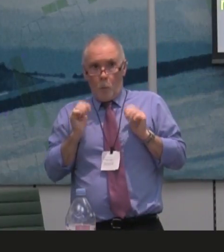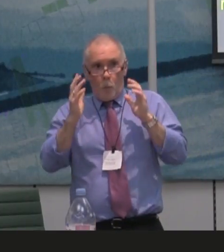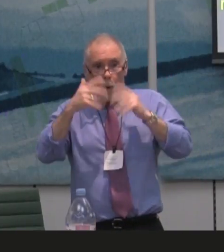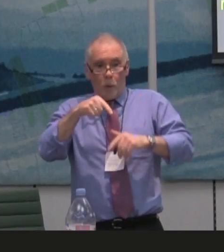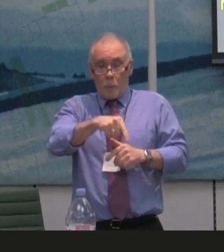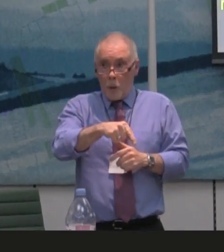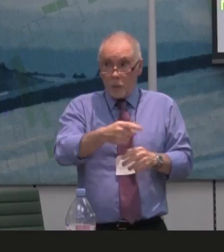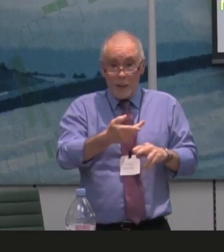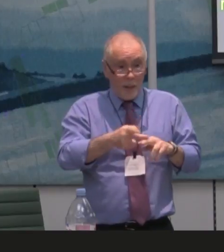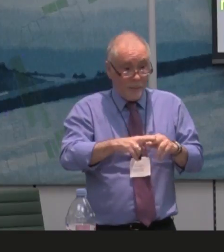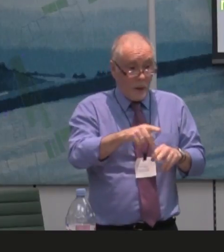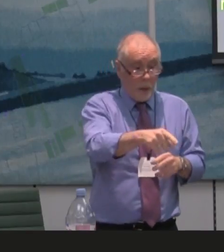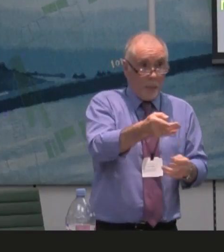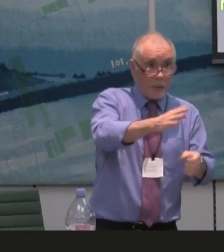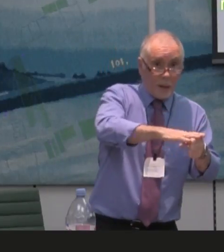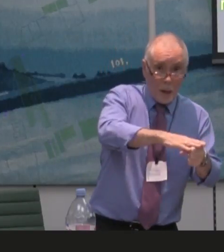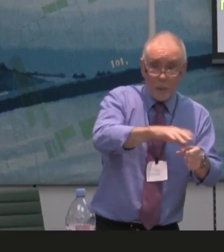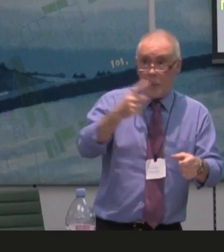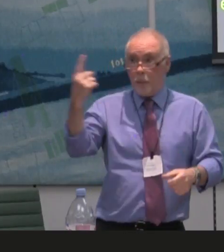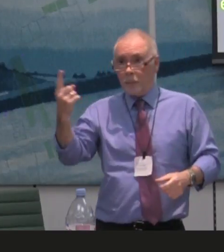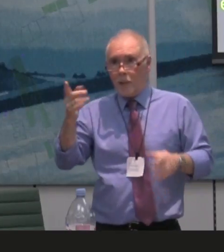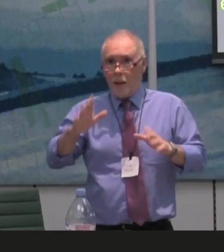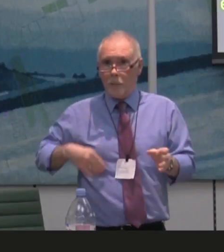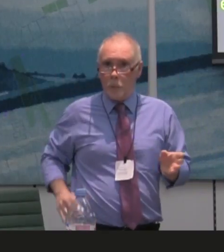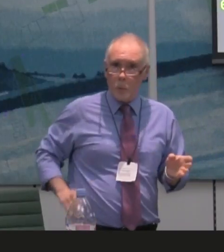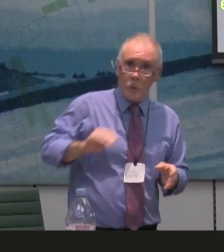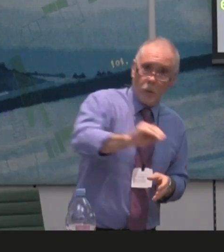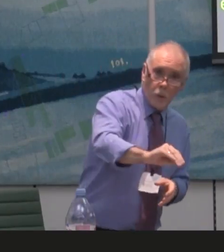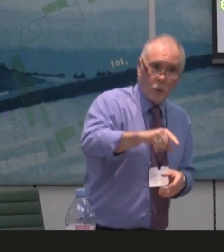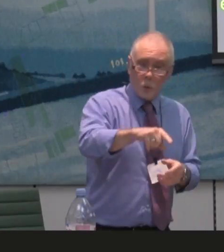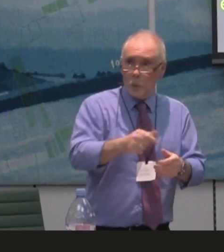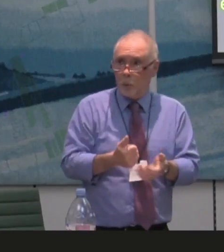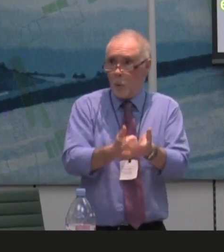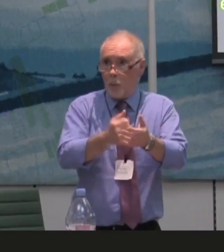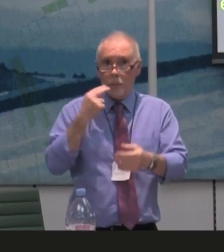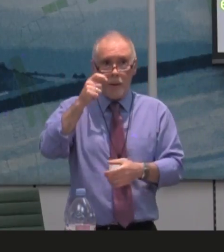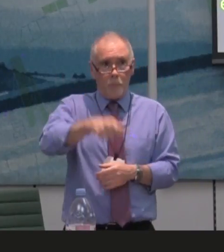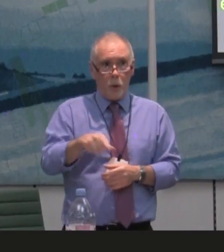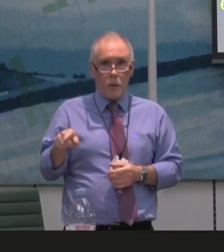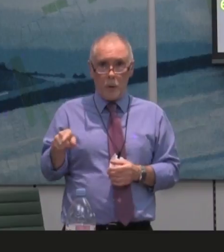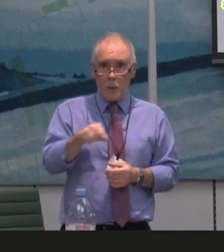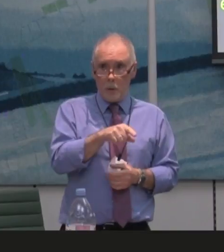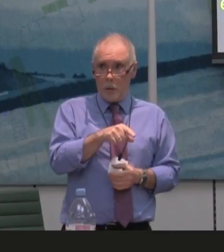Employers themselves have grave concerns about their deaf members of staff who